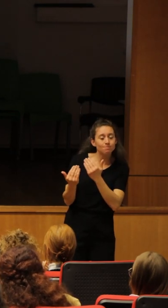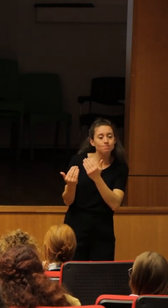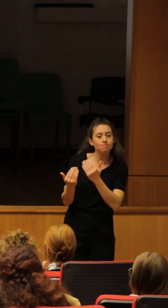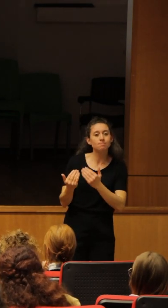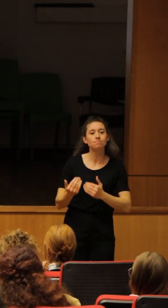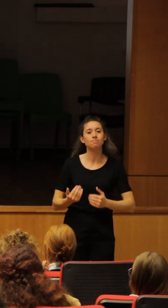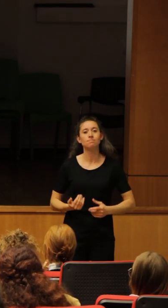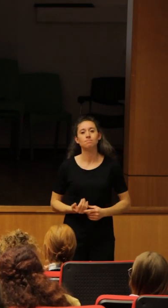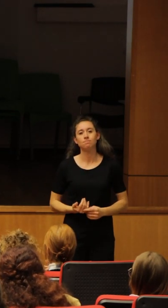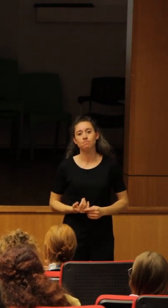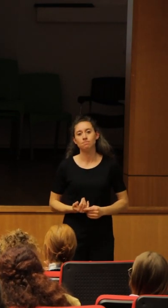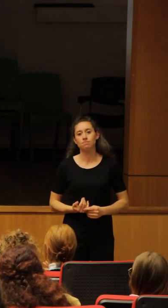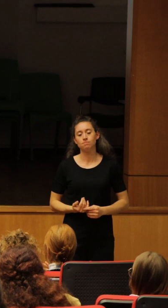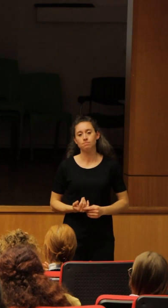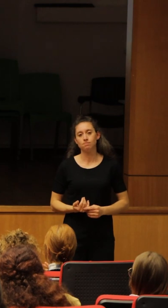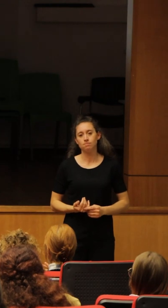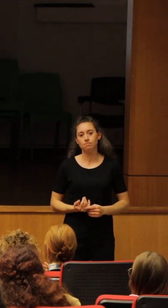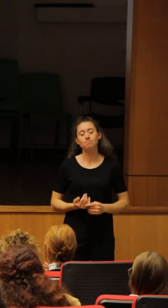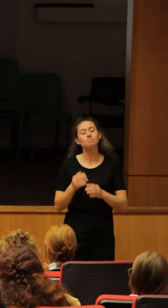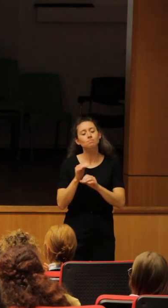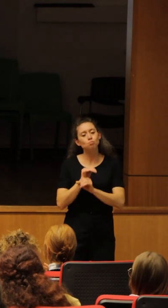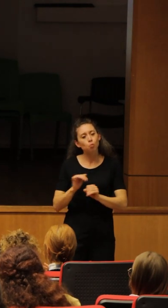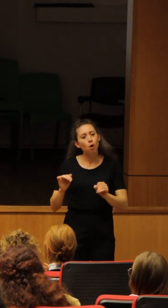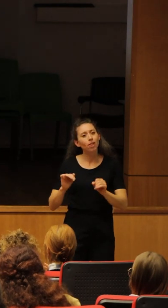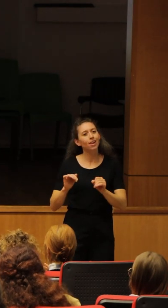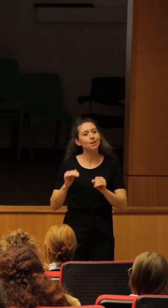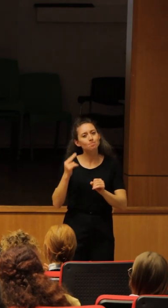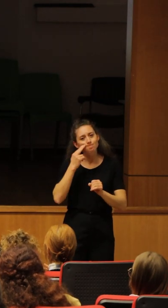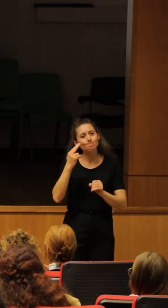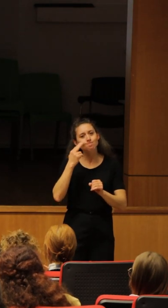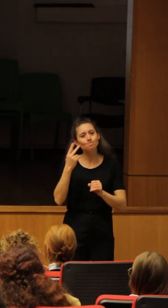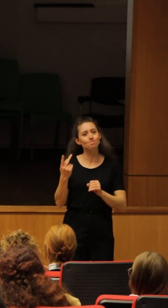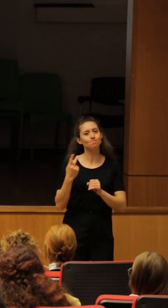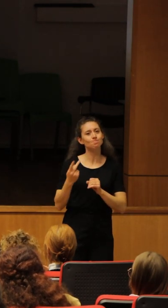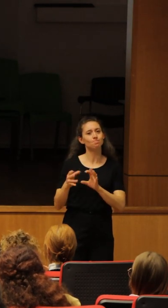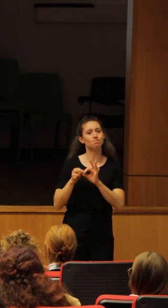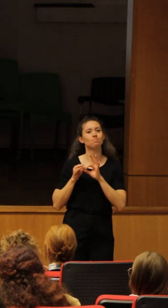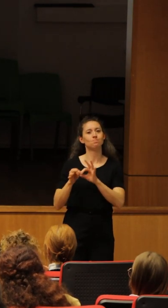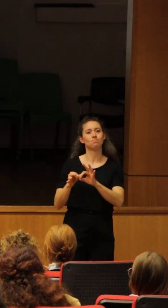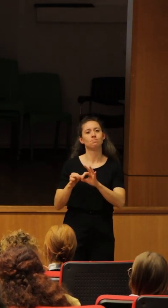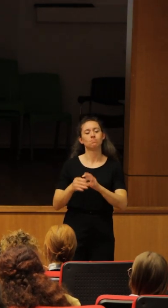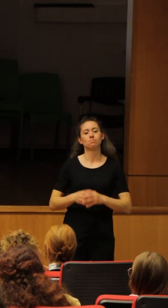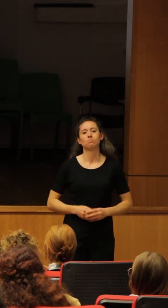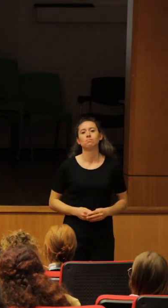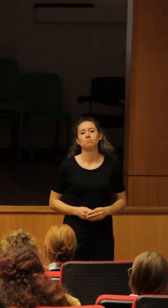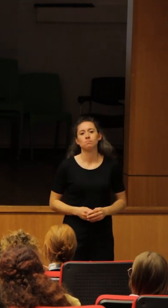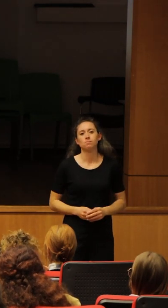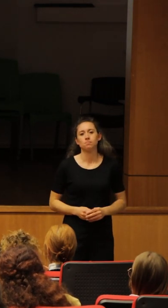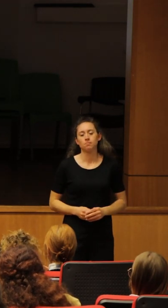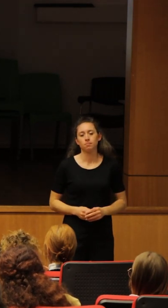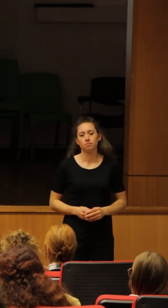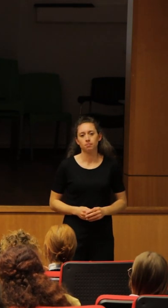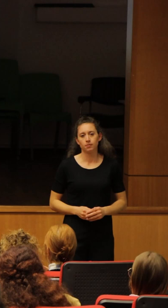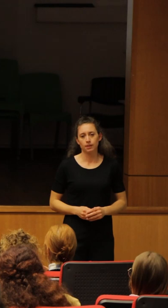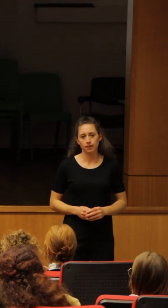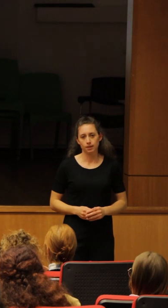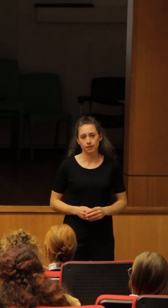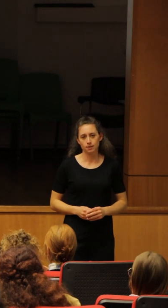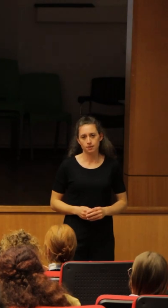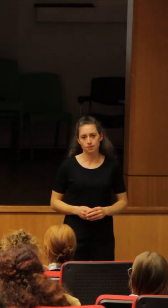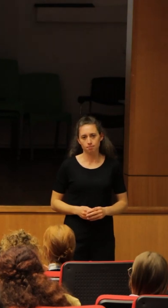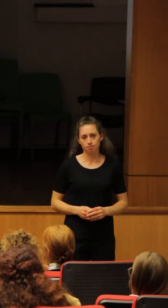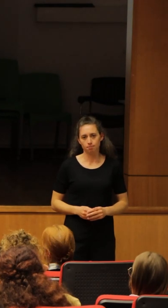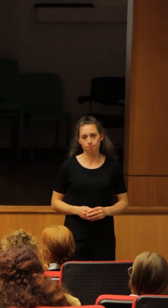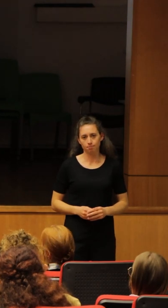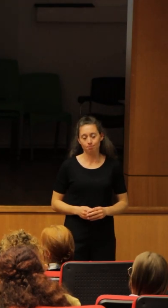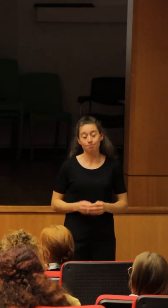in big trouble. Podríamos estar en un gran problema. Because you might have a client who really wants like a real